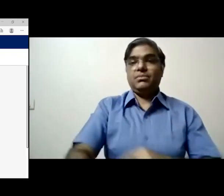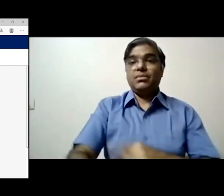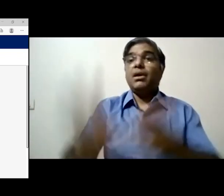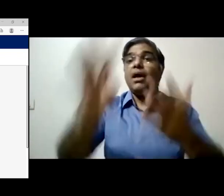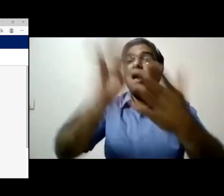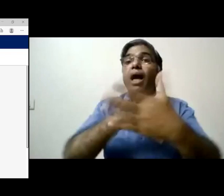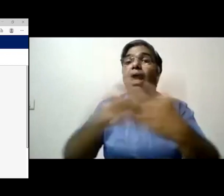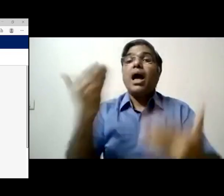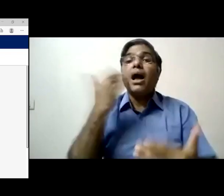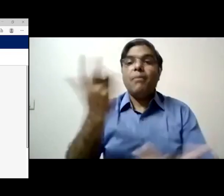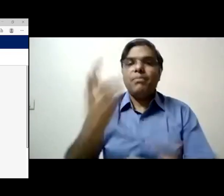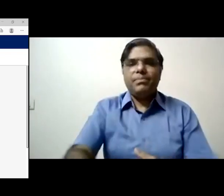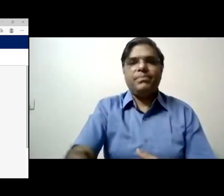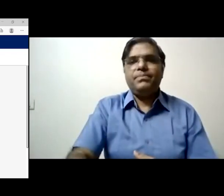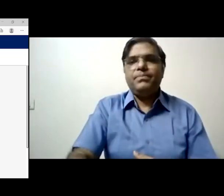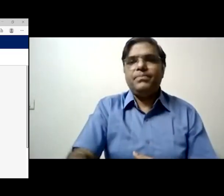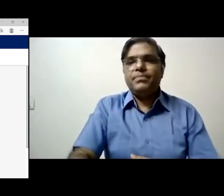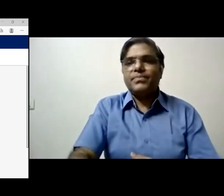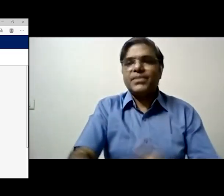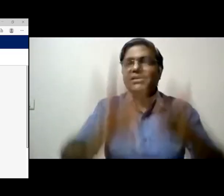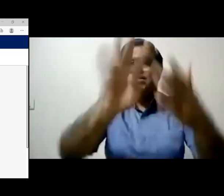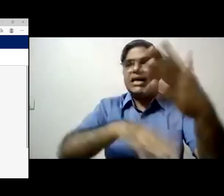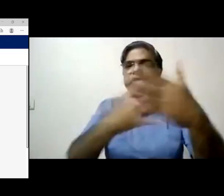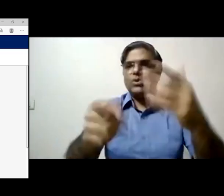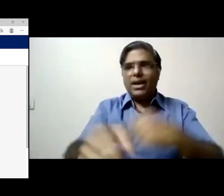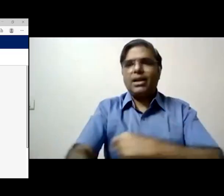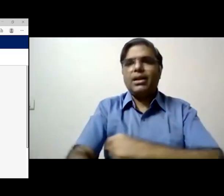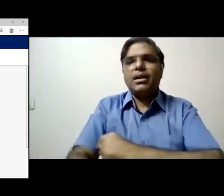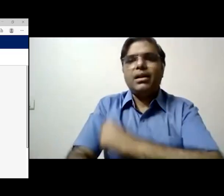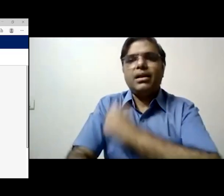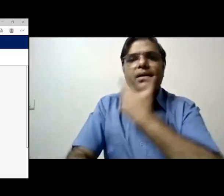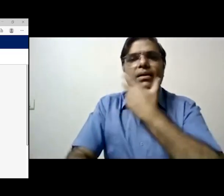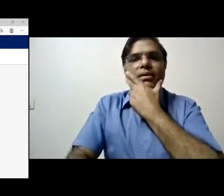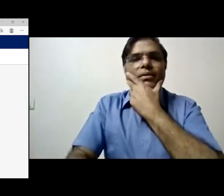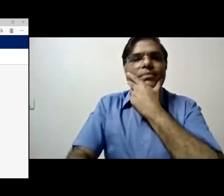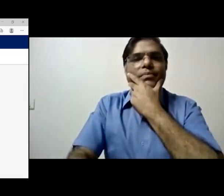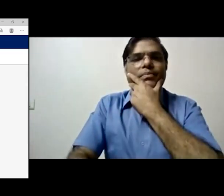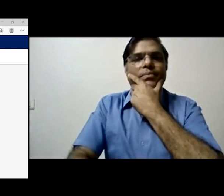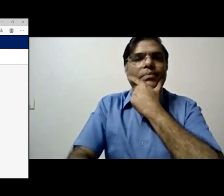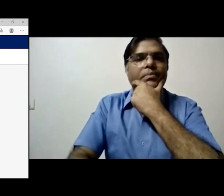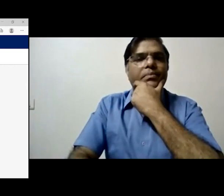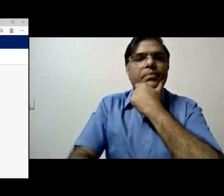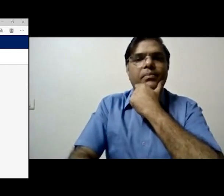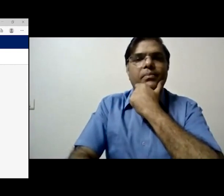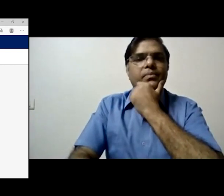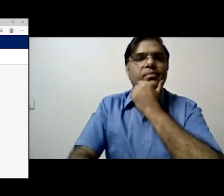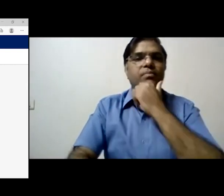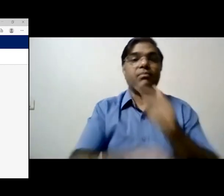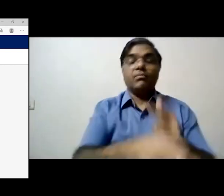So for the first dose, yeah, it's mentioning first dose. So you can schedule your appointment.